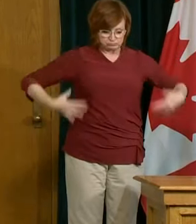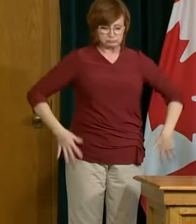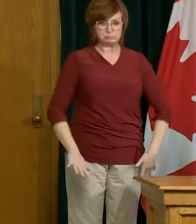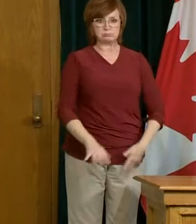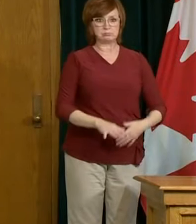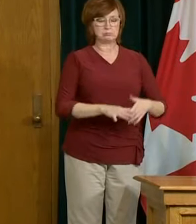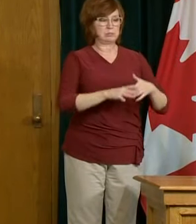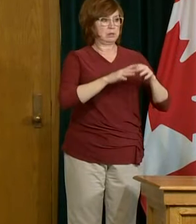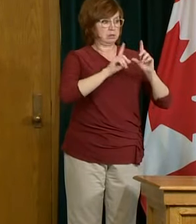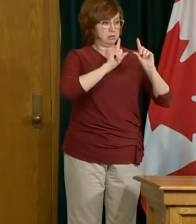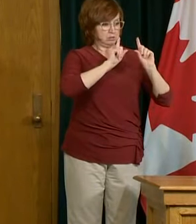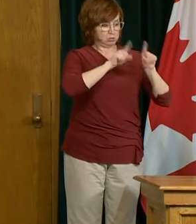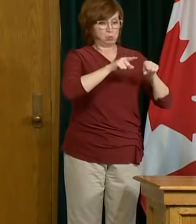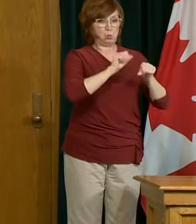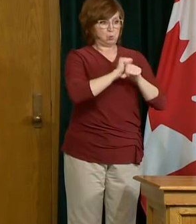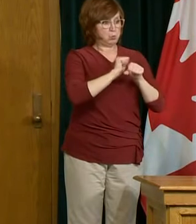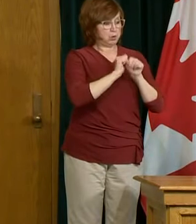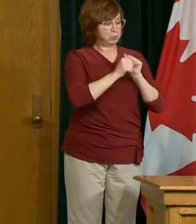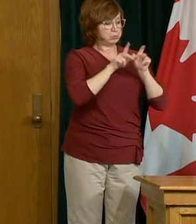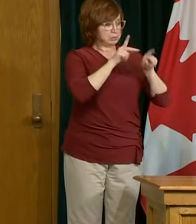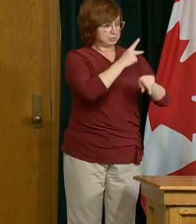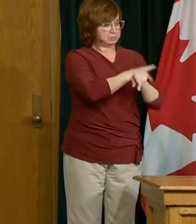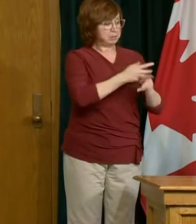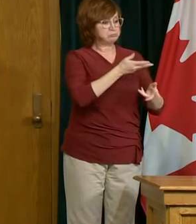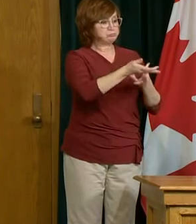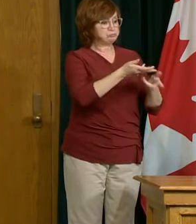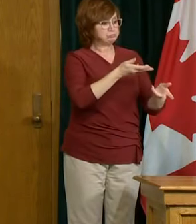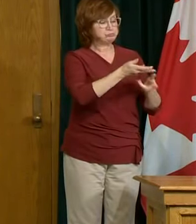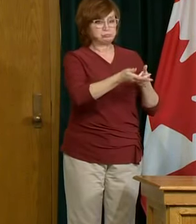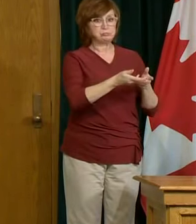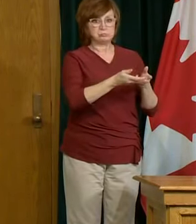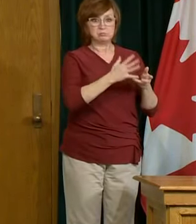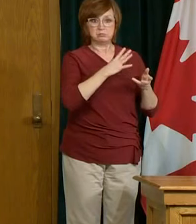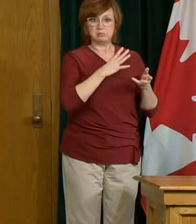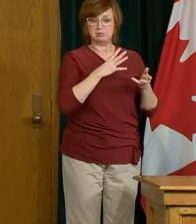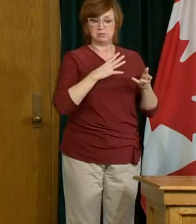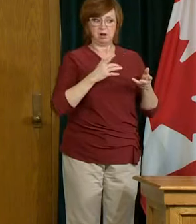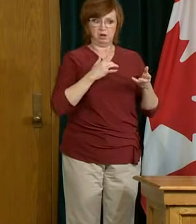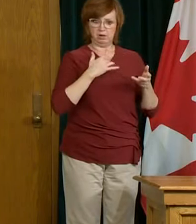check, you can continue to work in whatever setting you